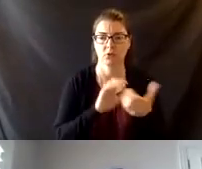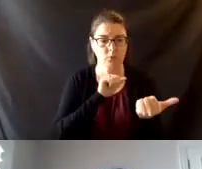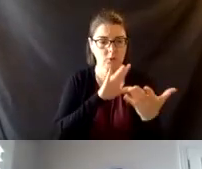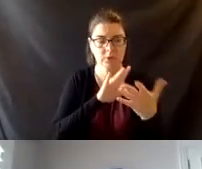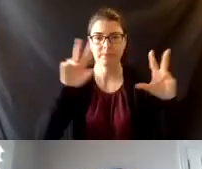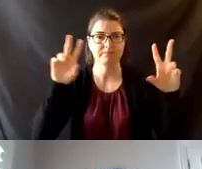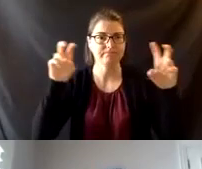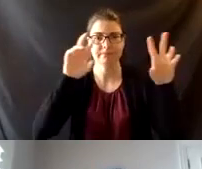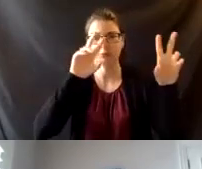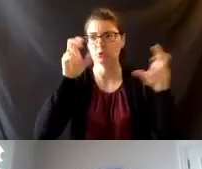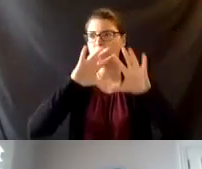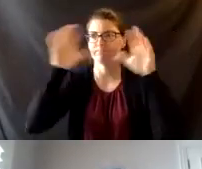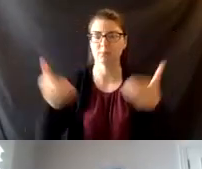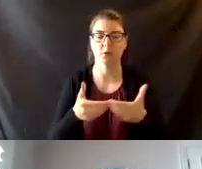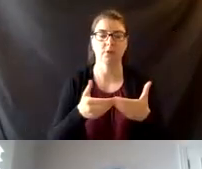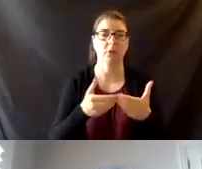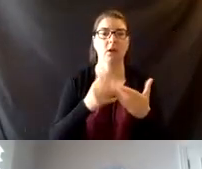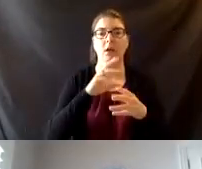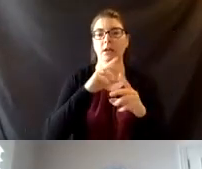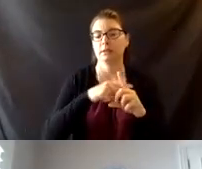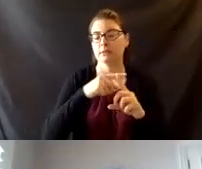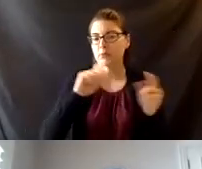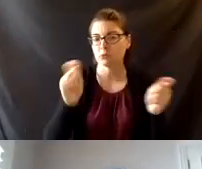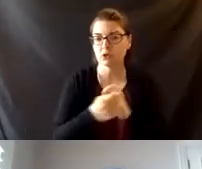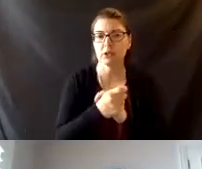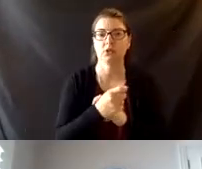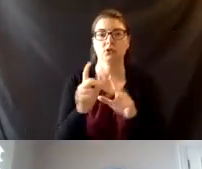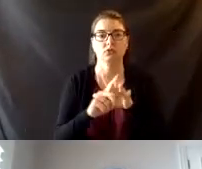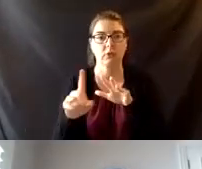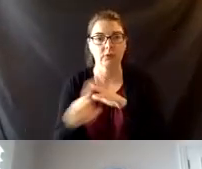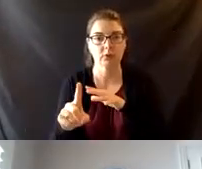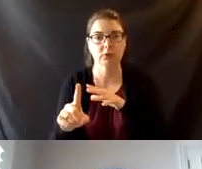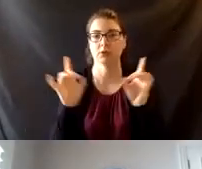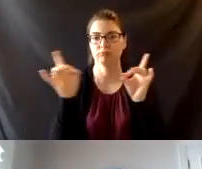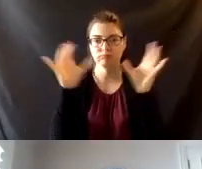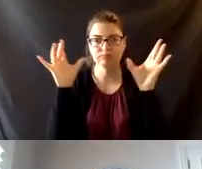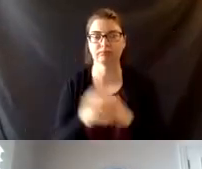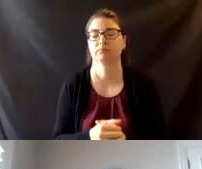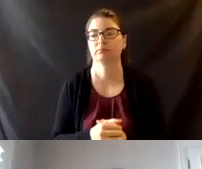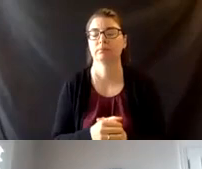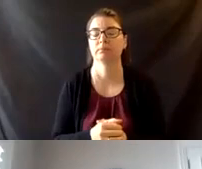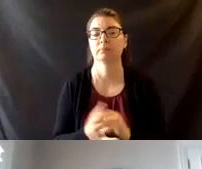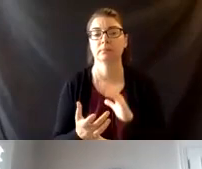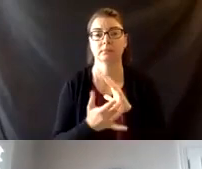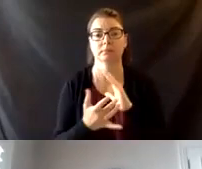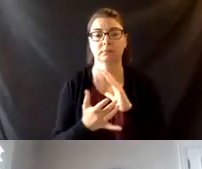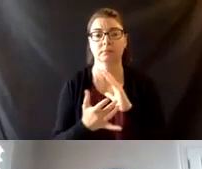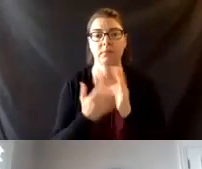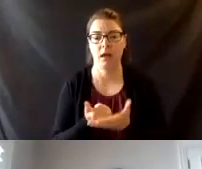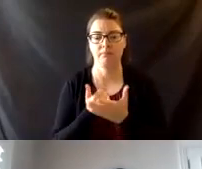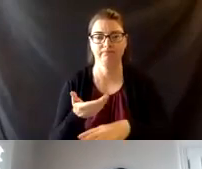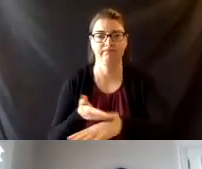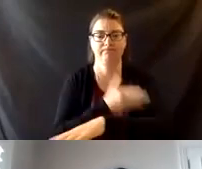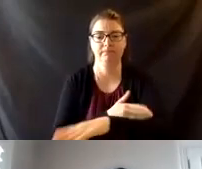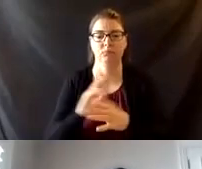change, inequality and poverty, and the refugee crisis. Technology and globalization are enhancing global research networks